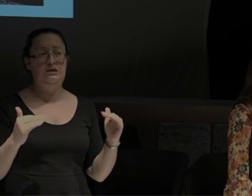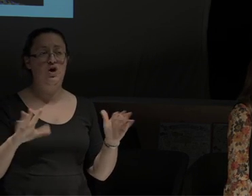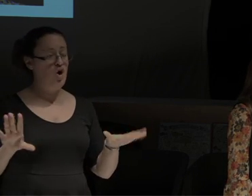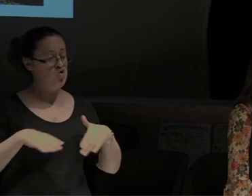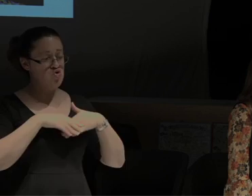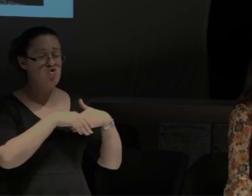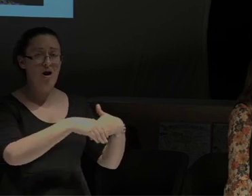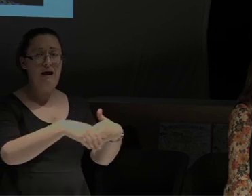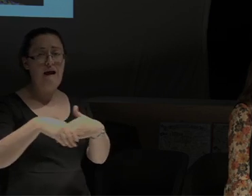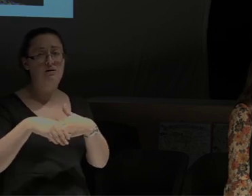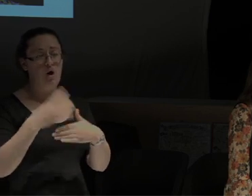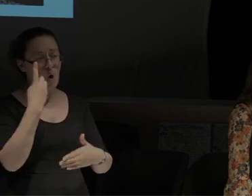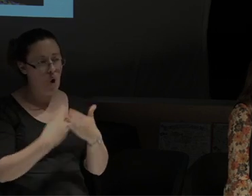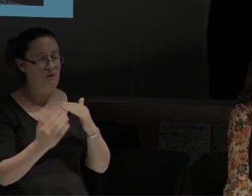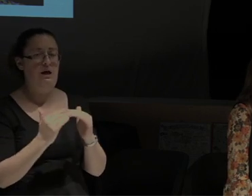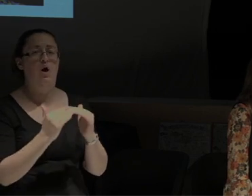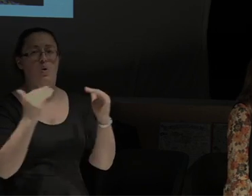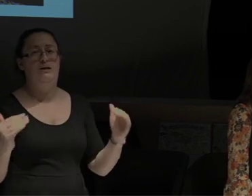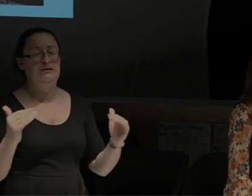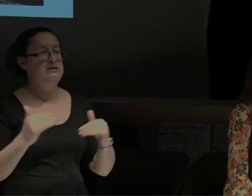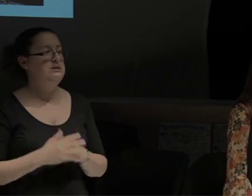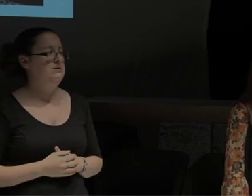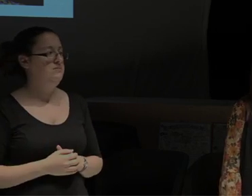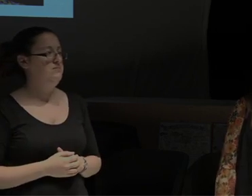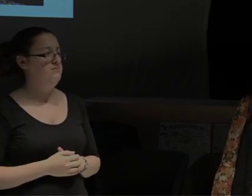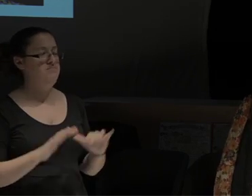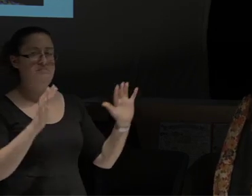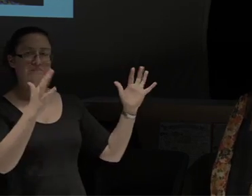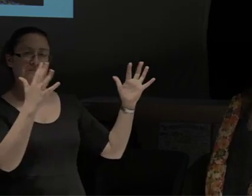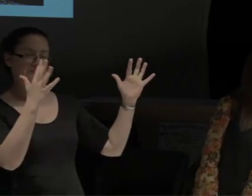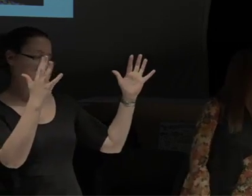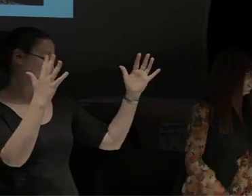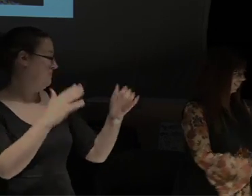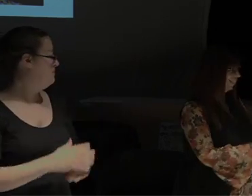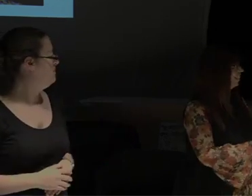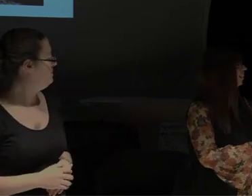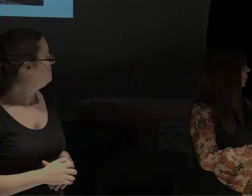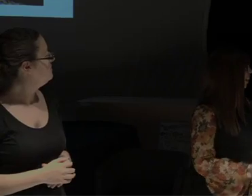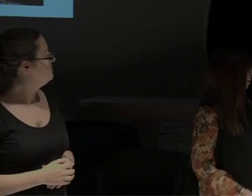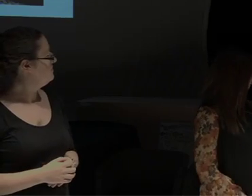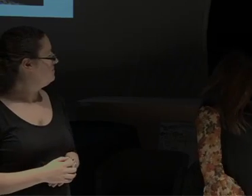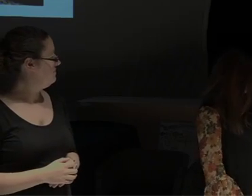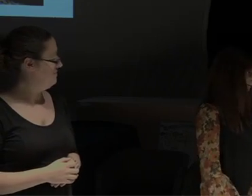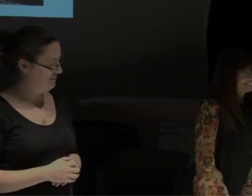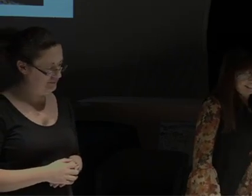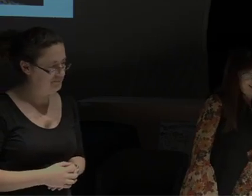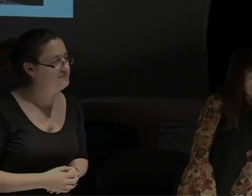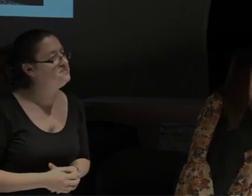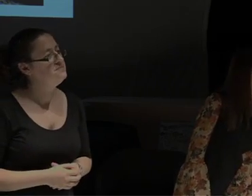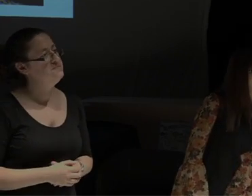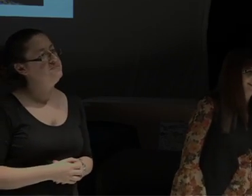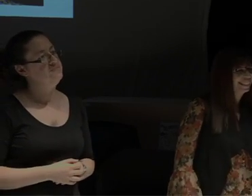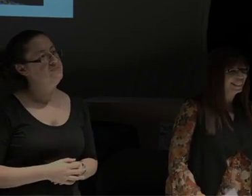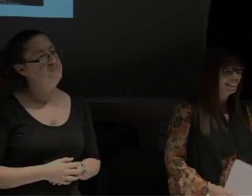hands, there's only equality. All right? Thank you. Thank you. Thank you.